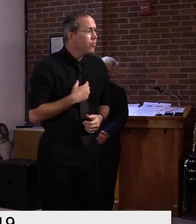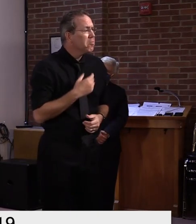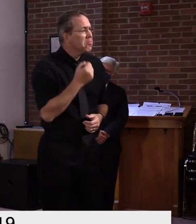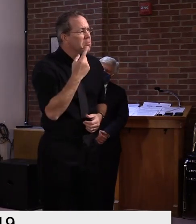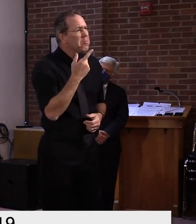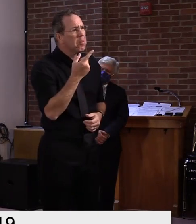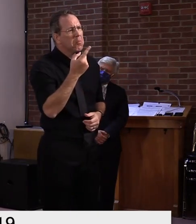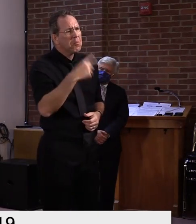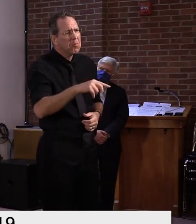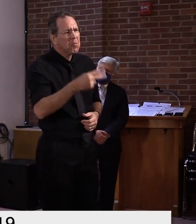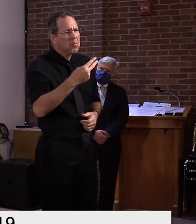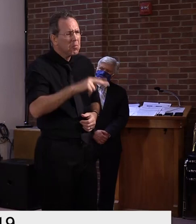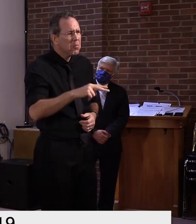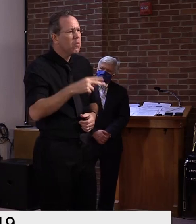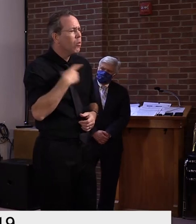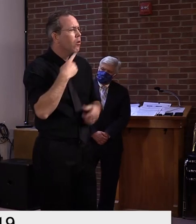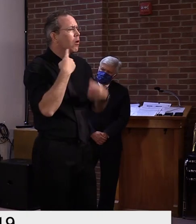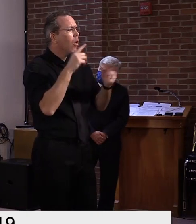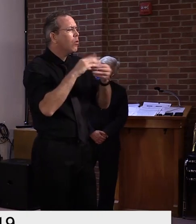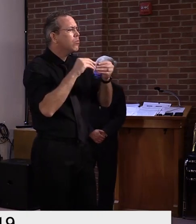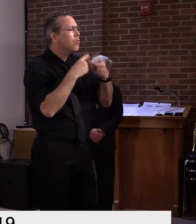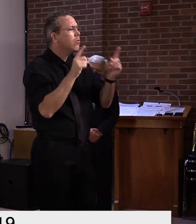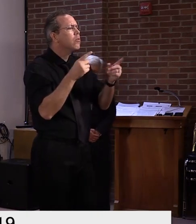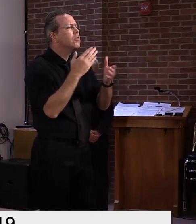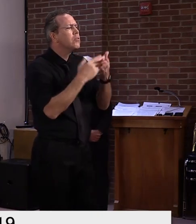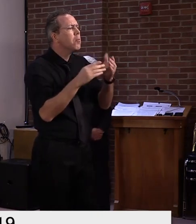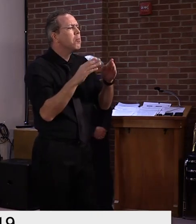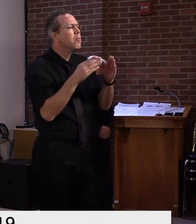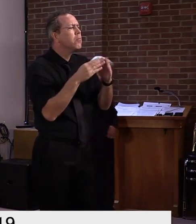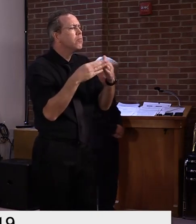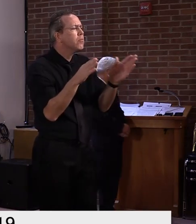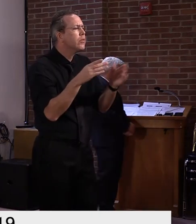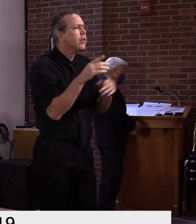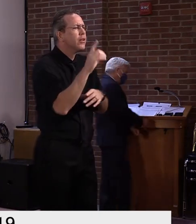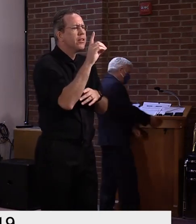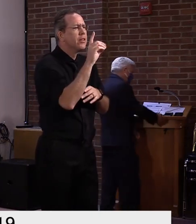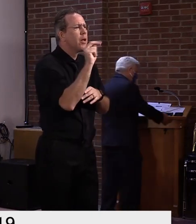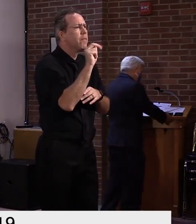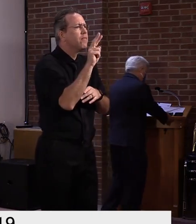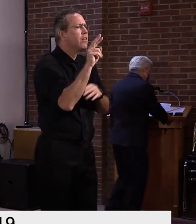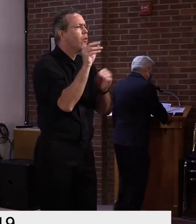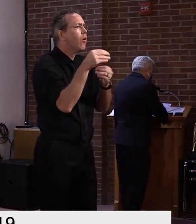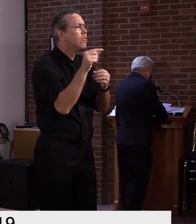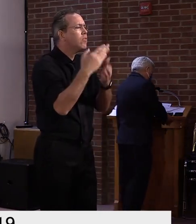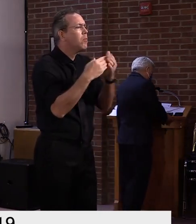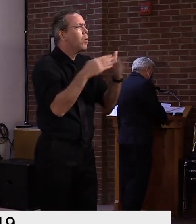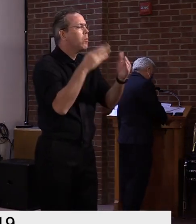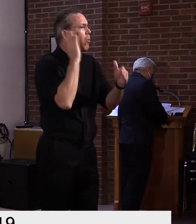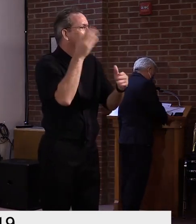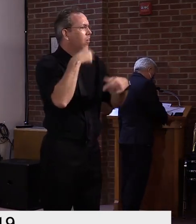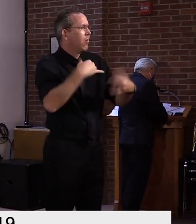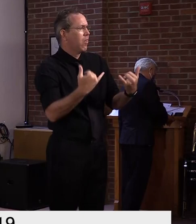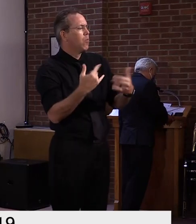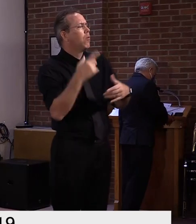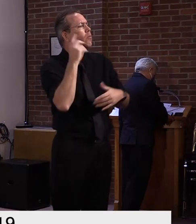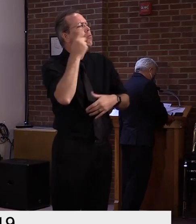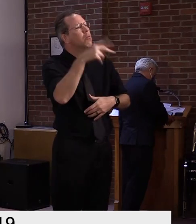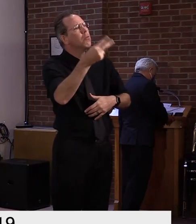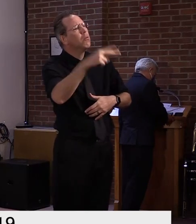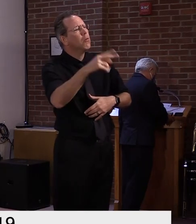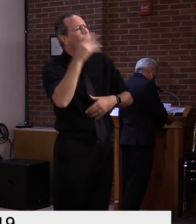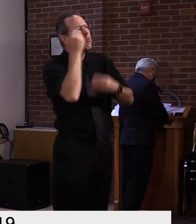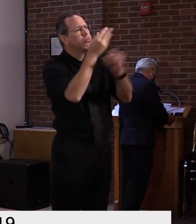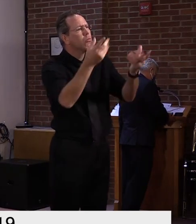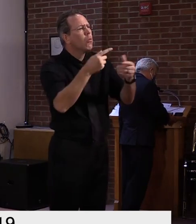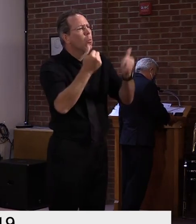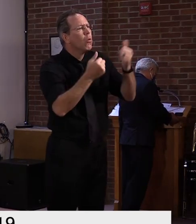motor vehicle in-person stations so that we can take care of our